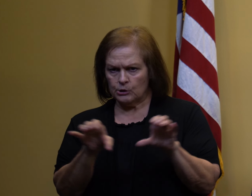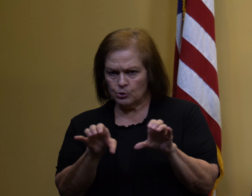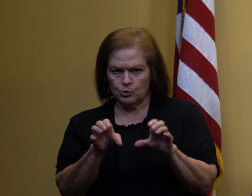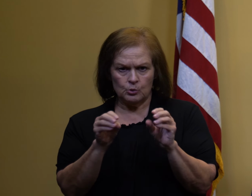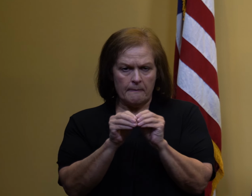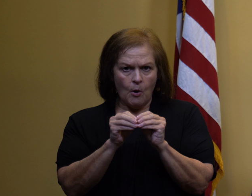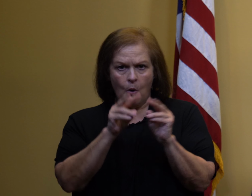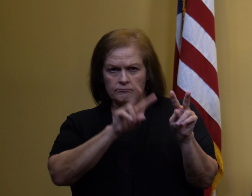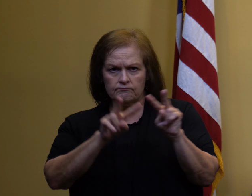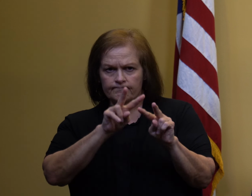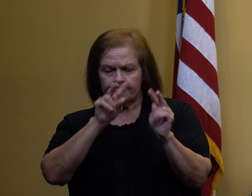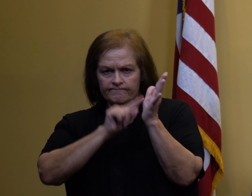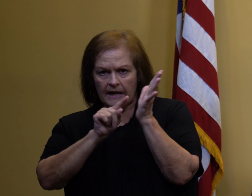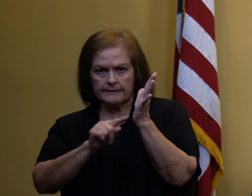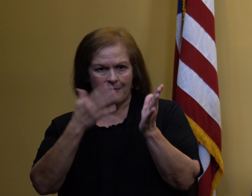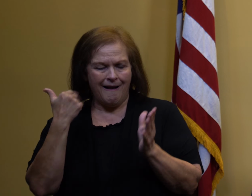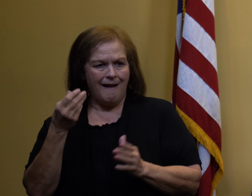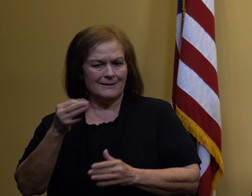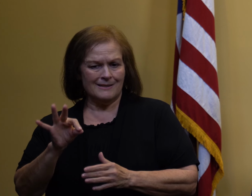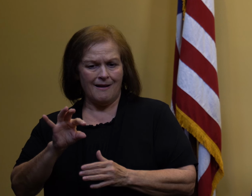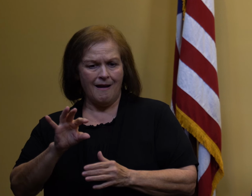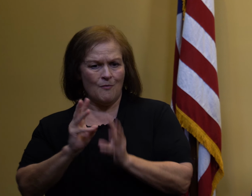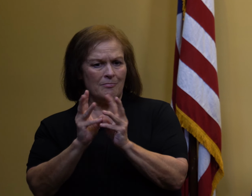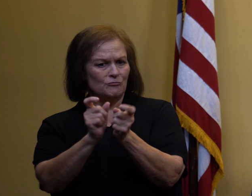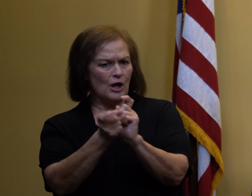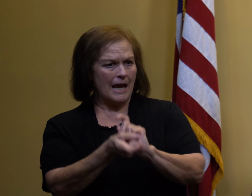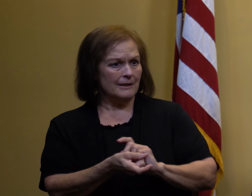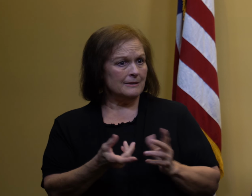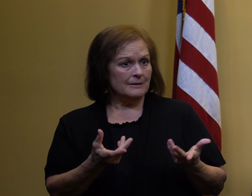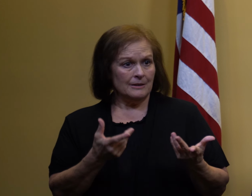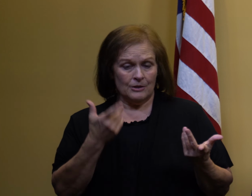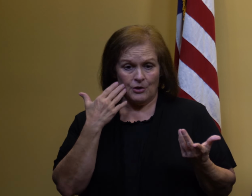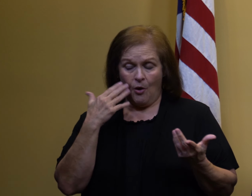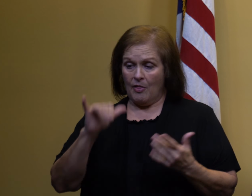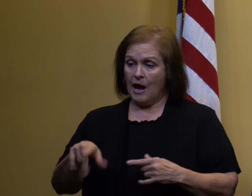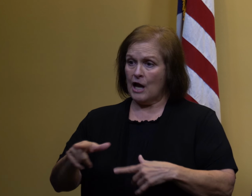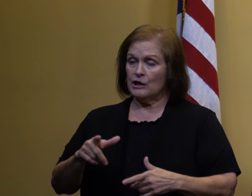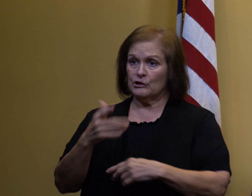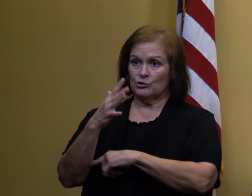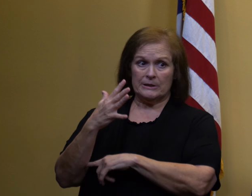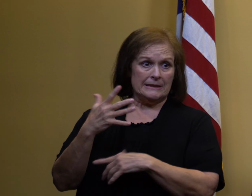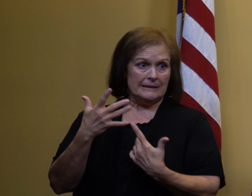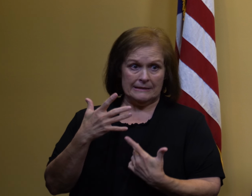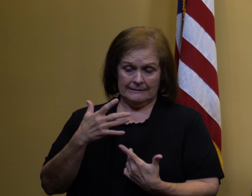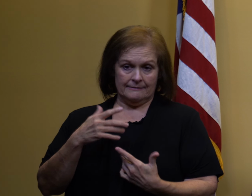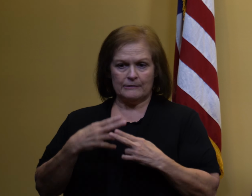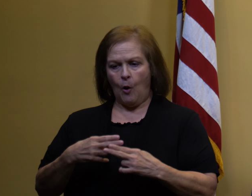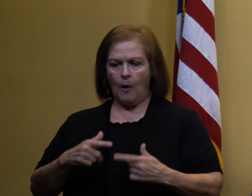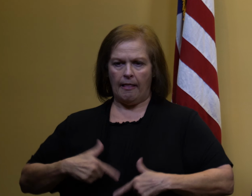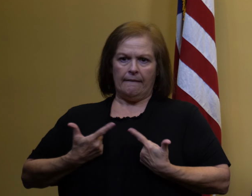adapt to the climate that has already changed. Our living creatures, our oaks, are a part of that. And